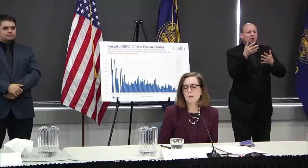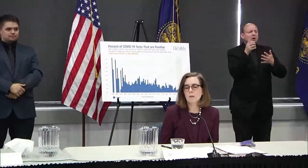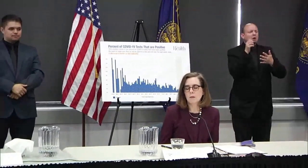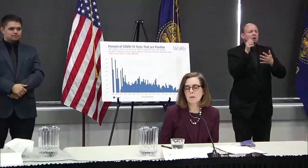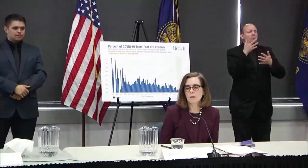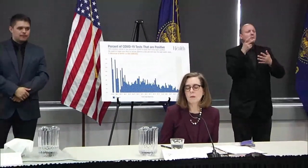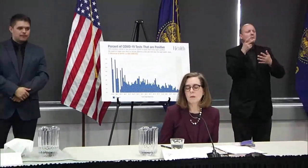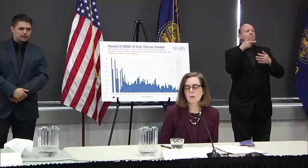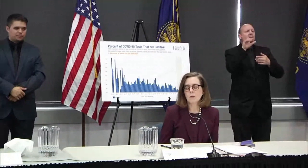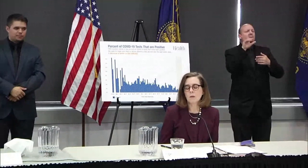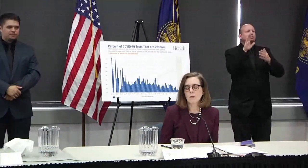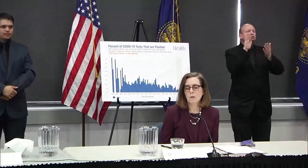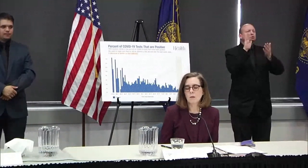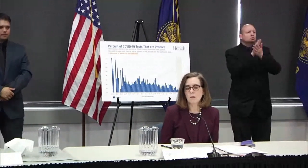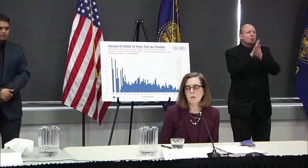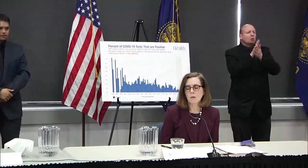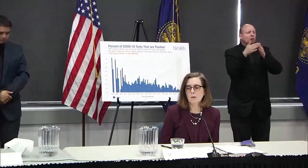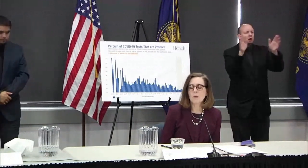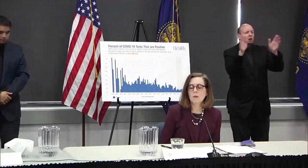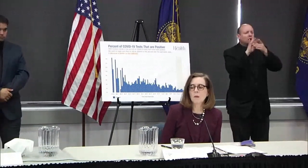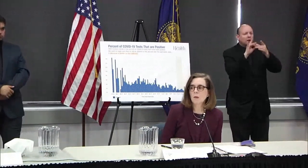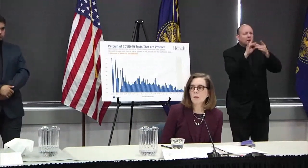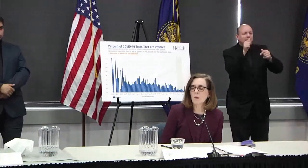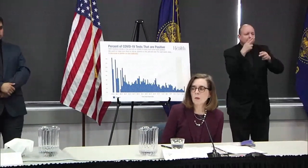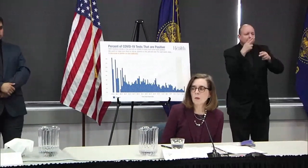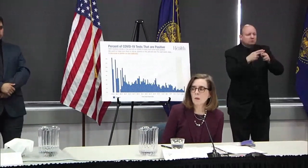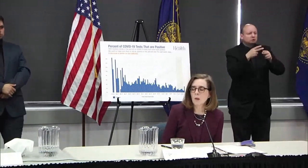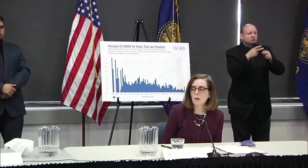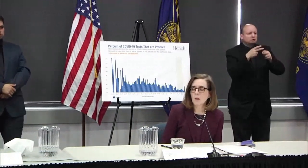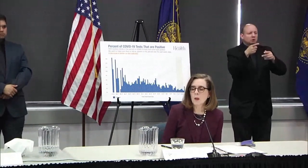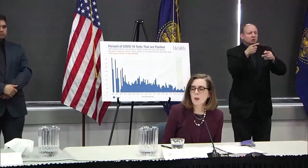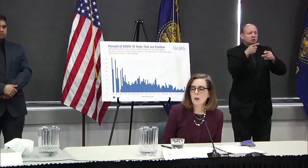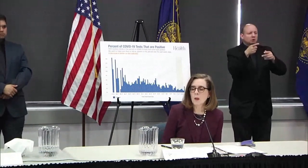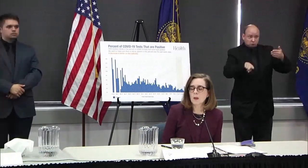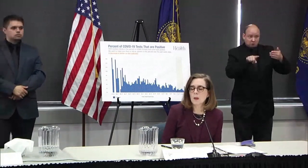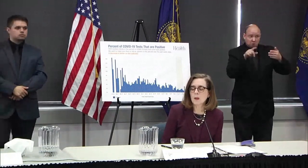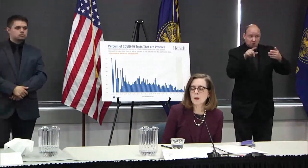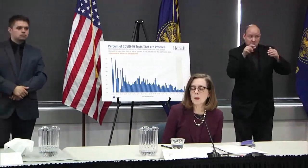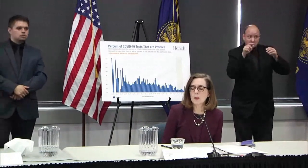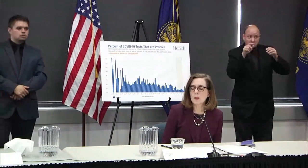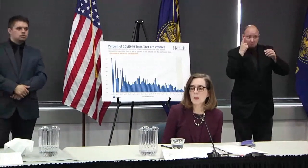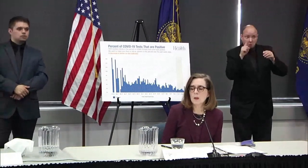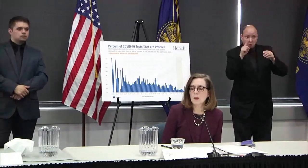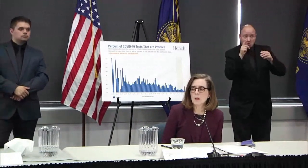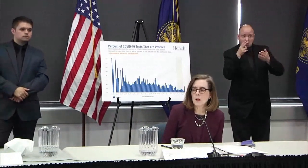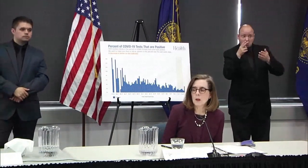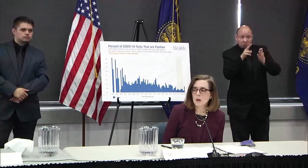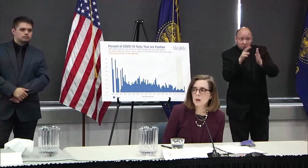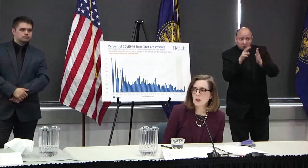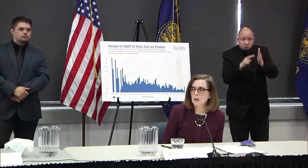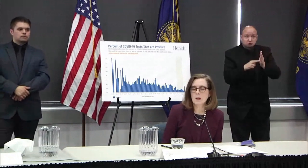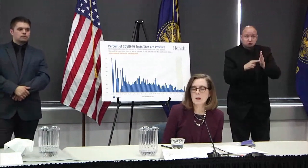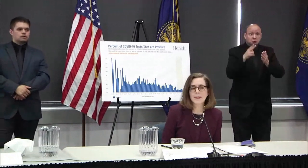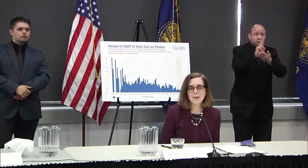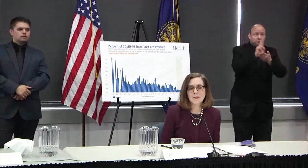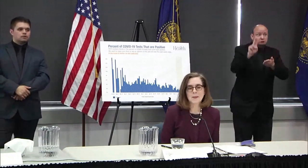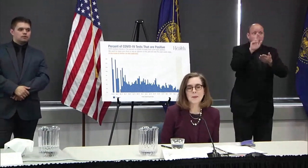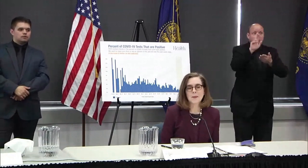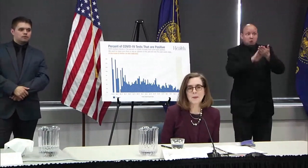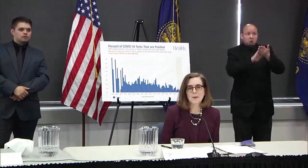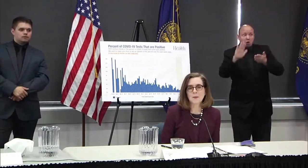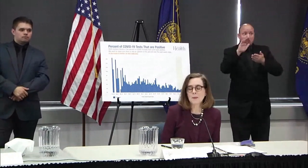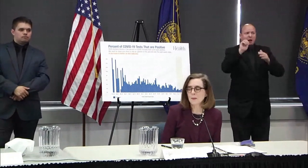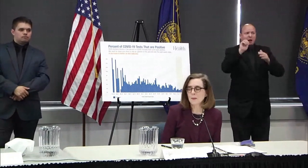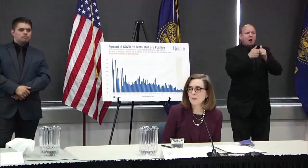next week in terms of guidance. What about with the universities and colleges? When are they going to know what's going on? High school graduations are going on this